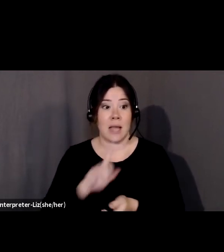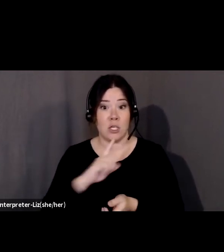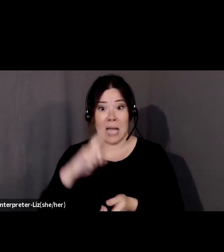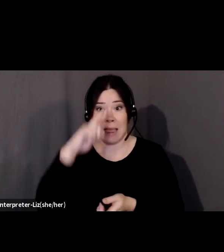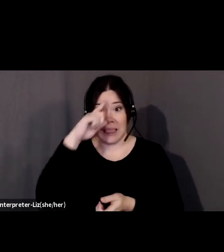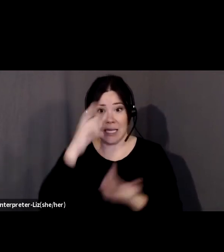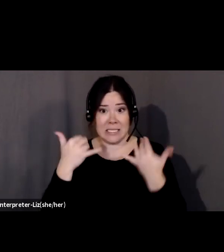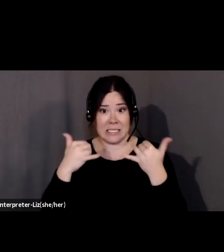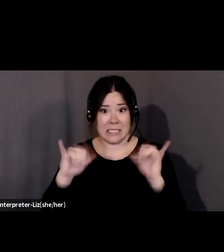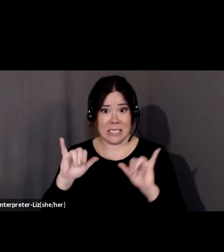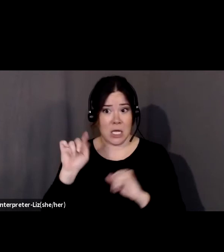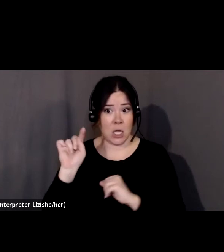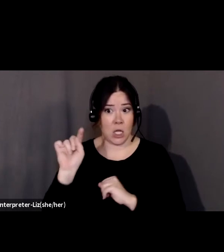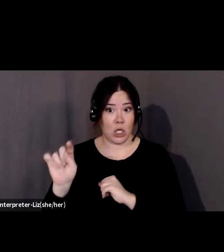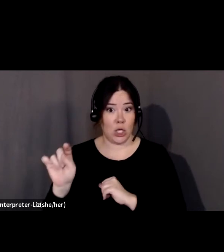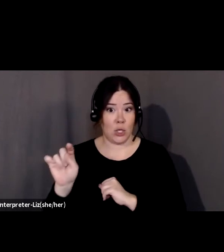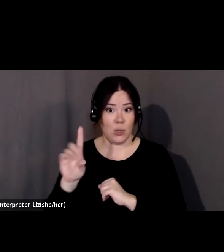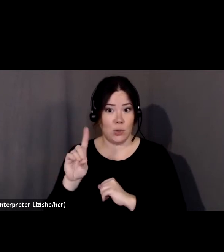still you.